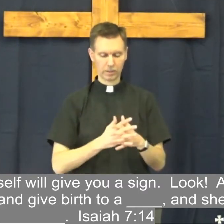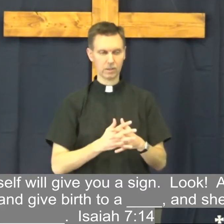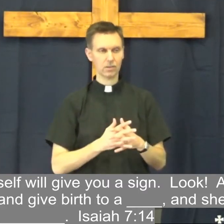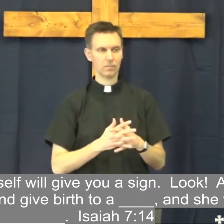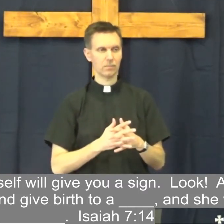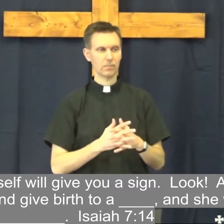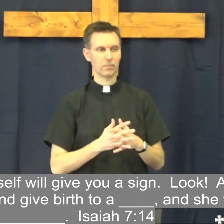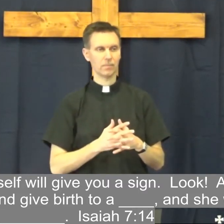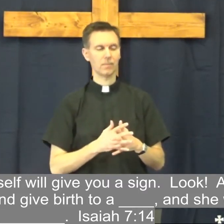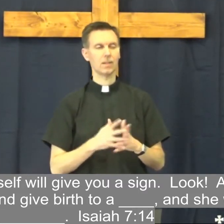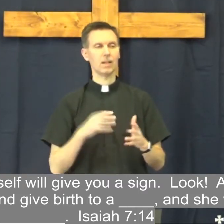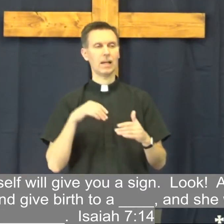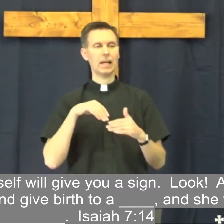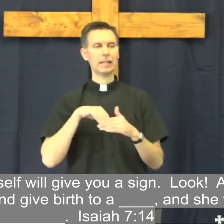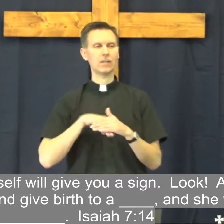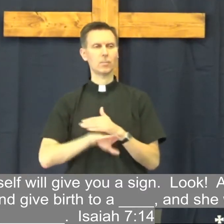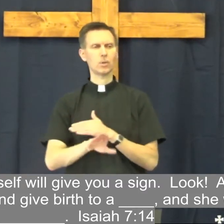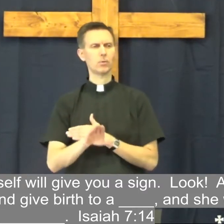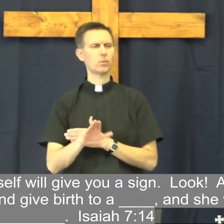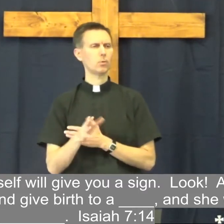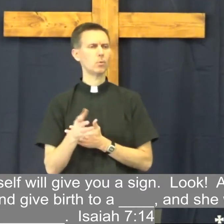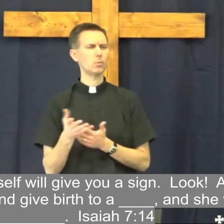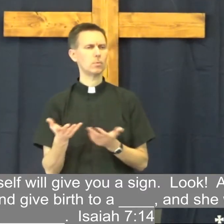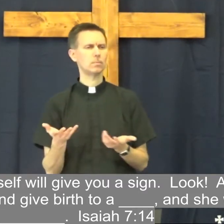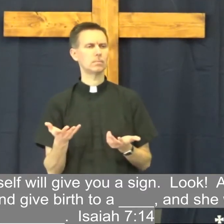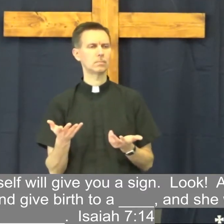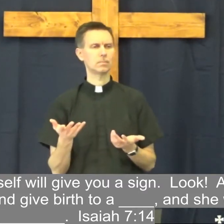pregnant and give birth to